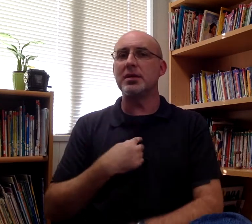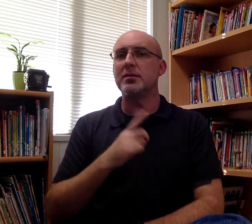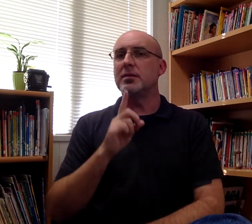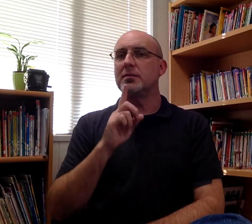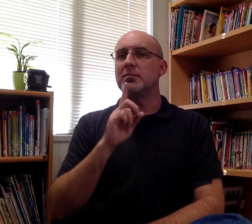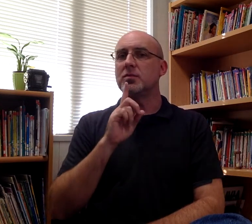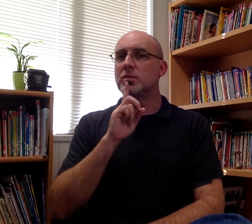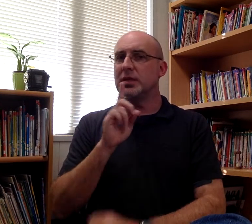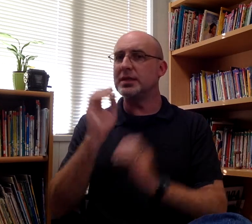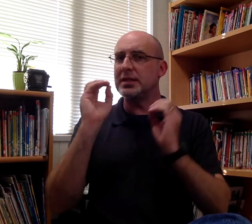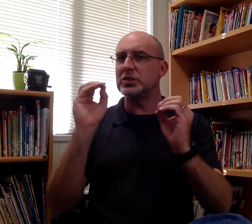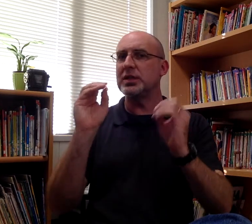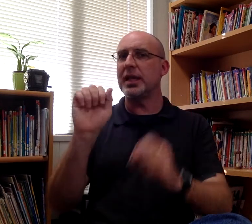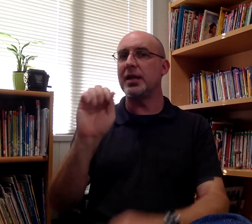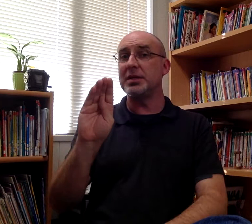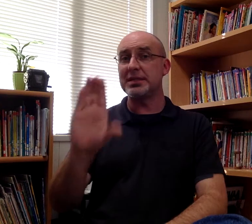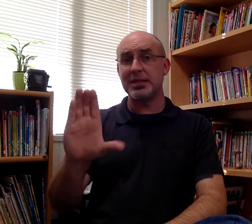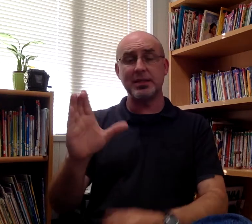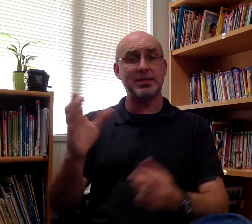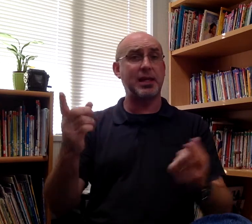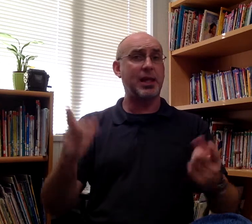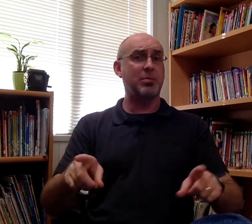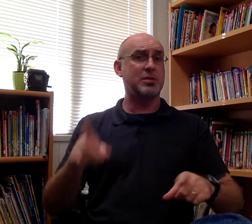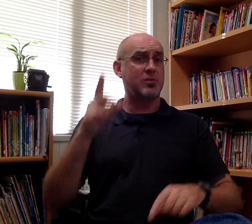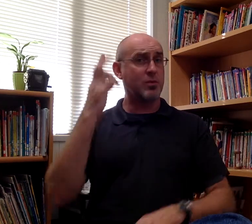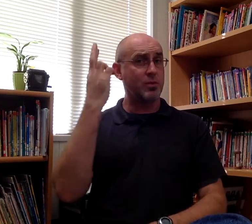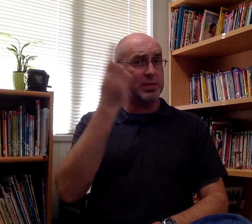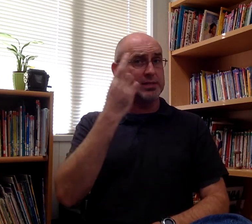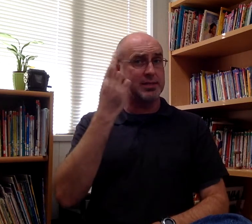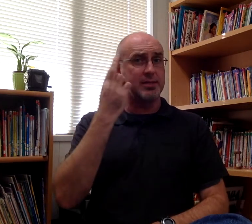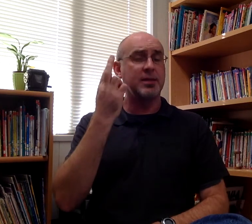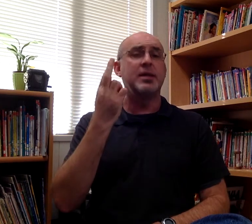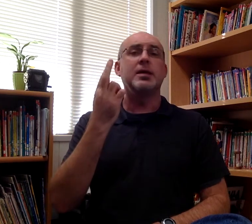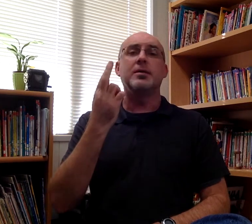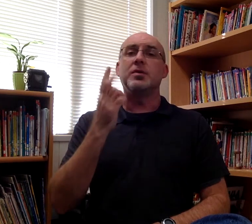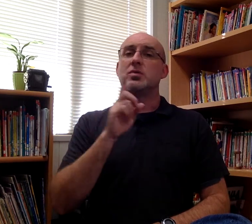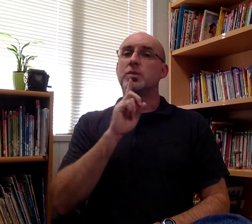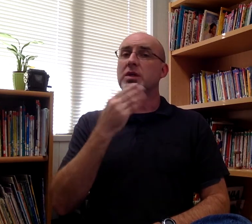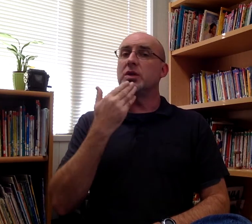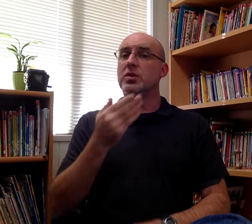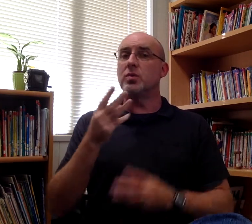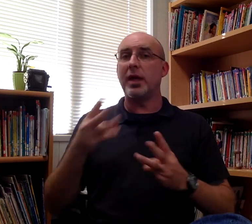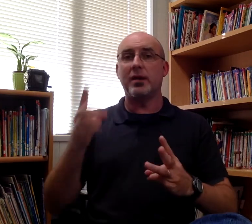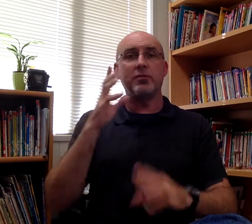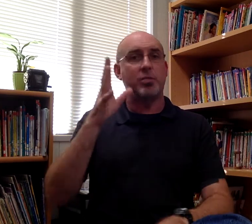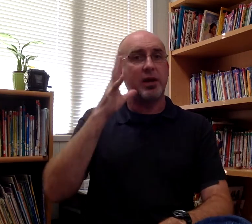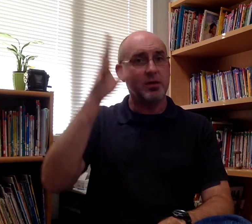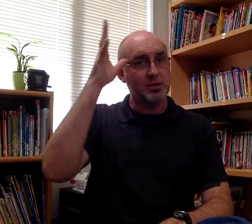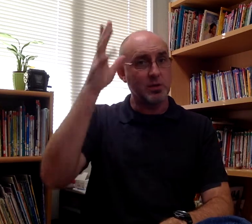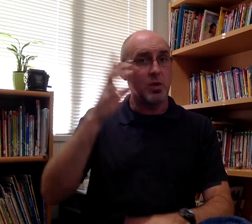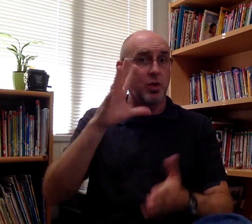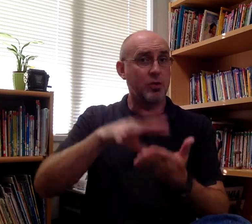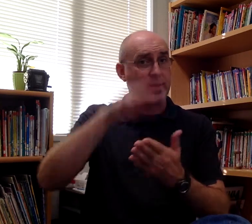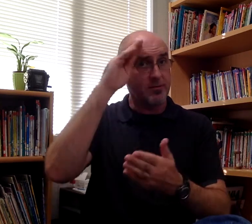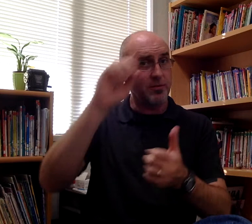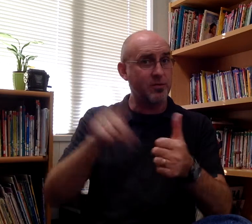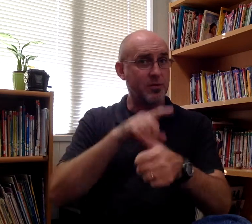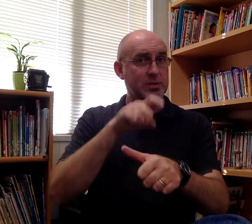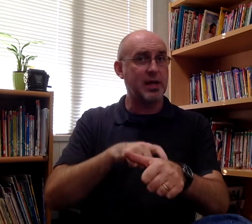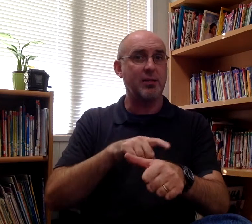that really teaching the ABCs, that happens for a reason. It's really a good way for parents who are learning for the first time